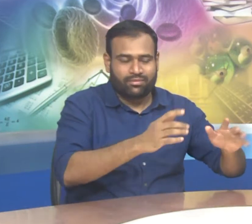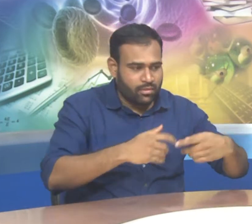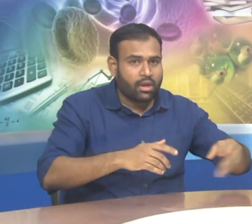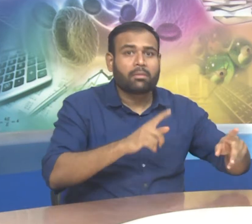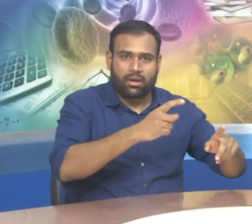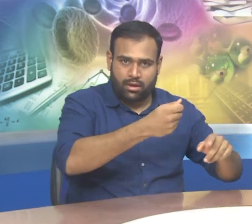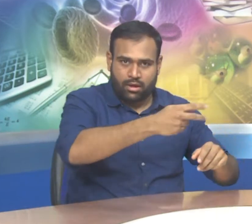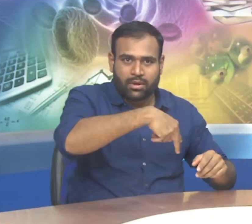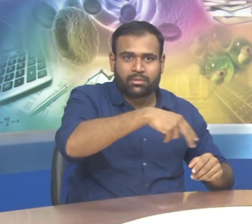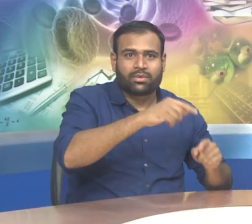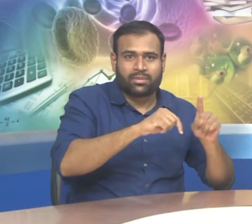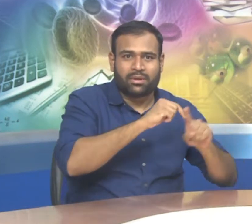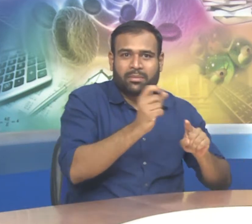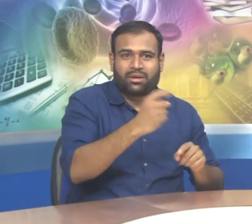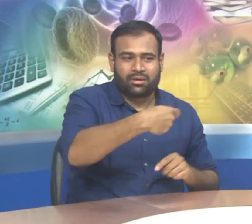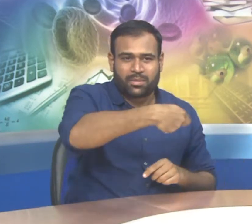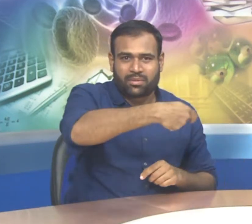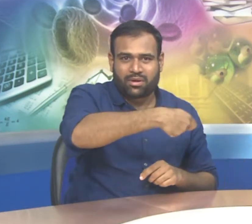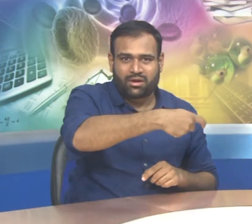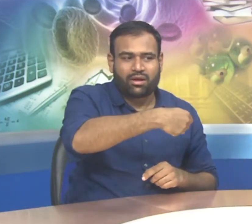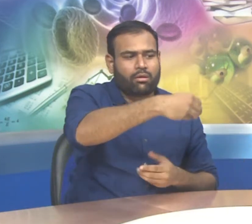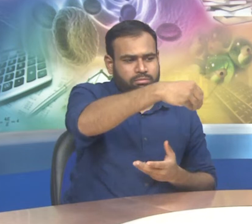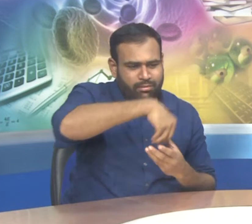financially and they want to have some